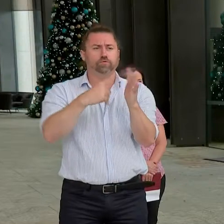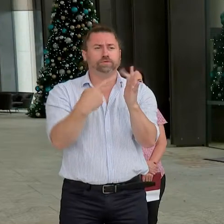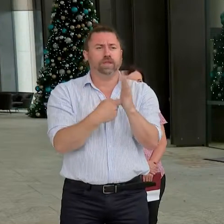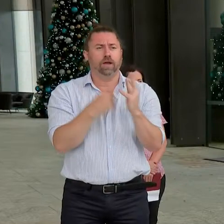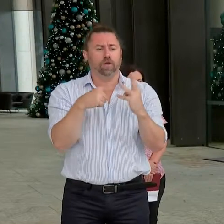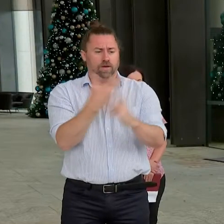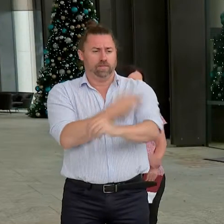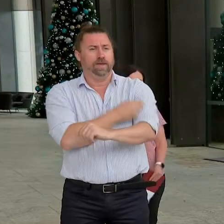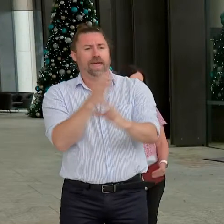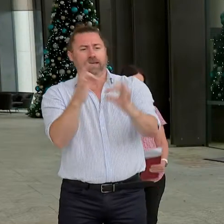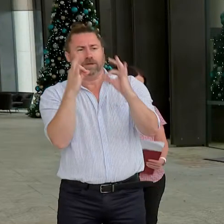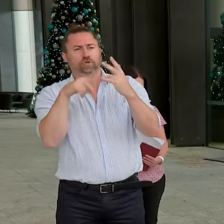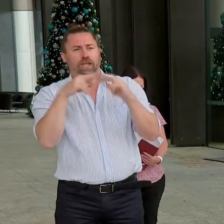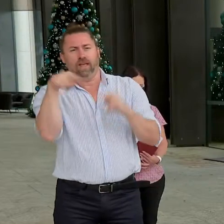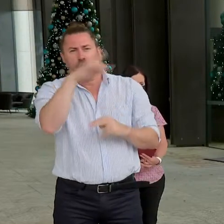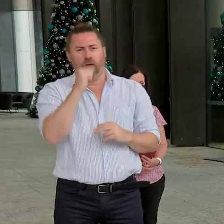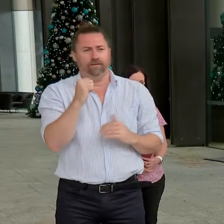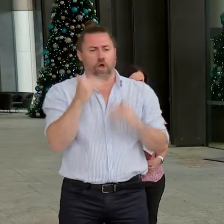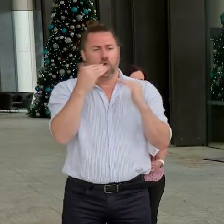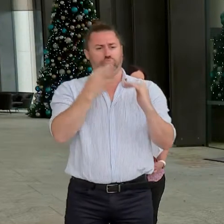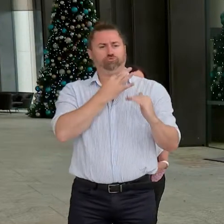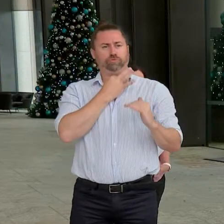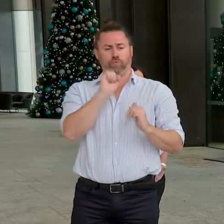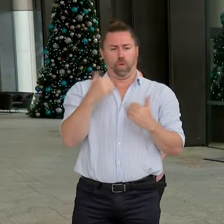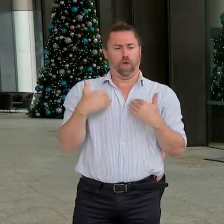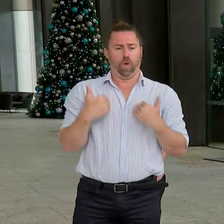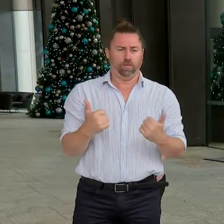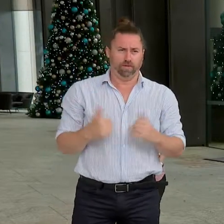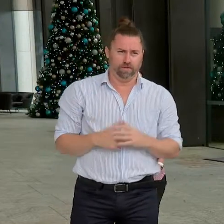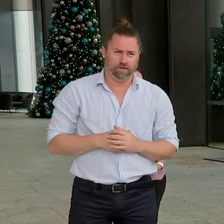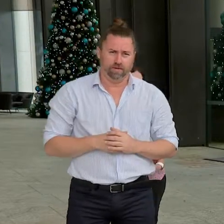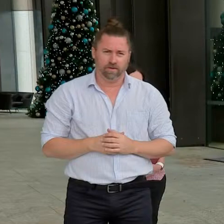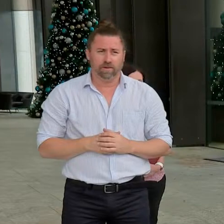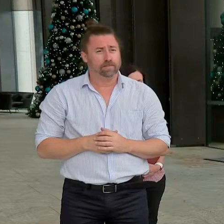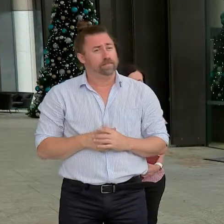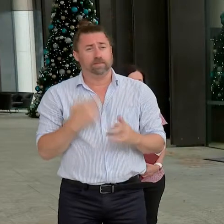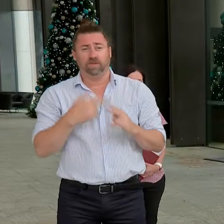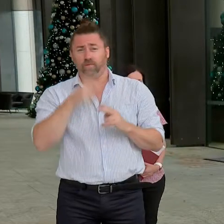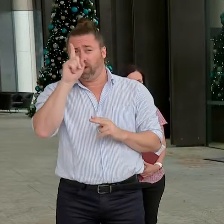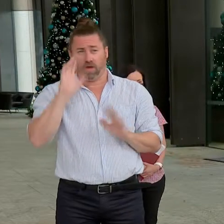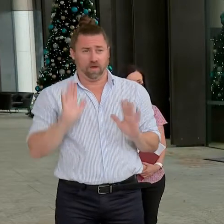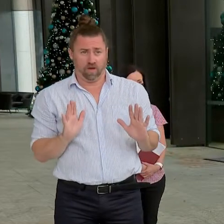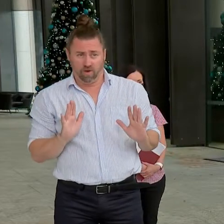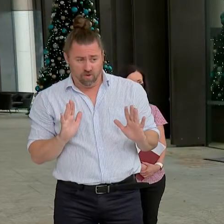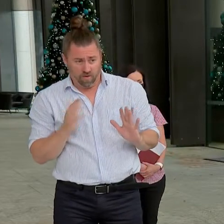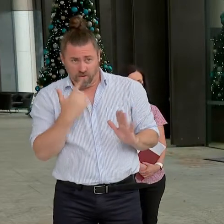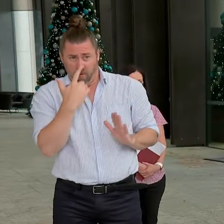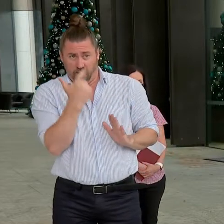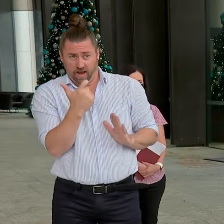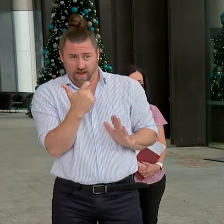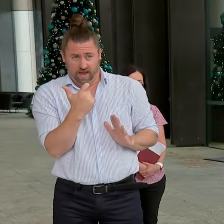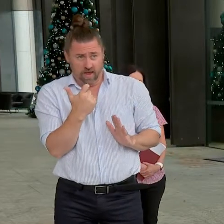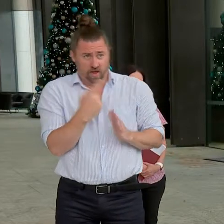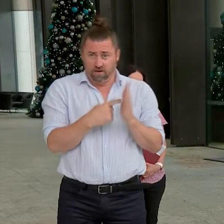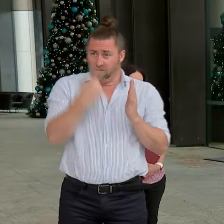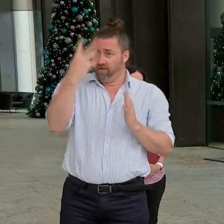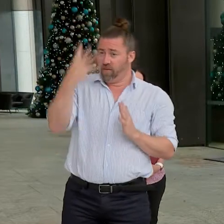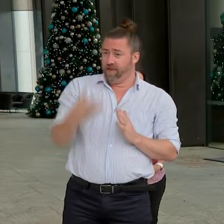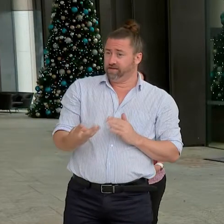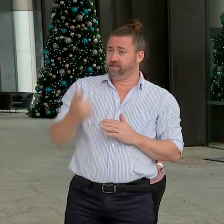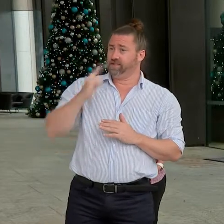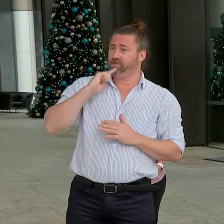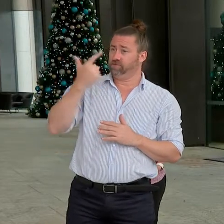risk of infection. But so far, we are not seeing large numbers of patients being admitted